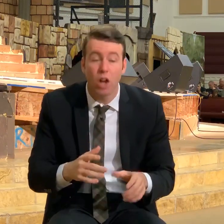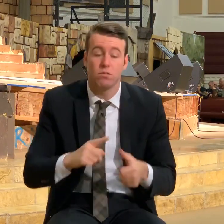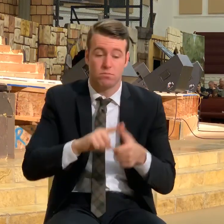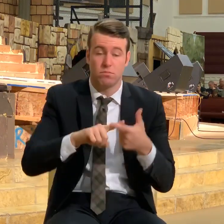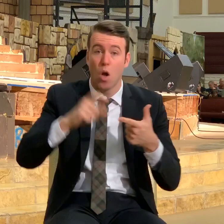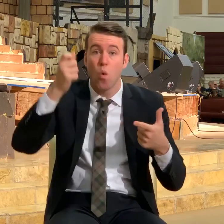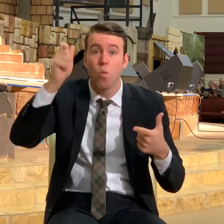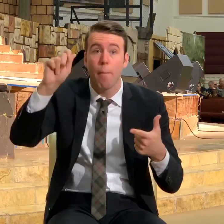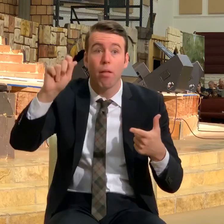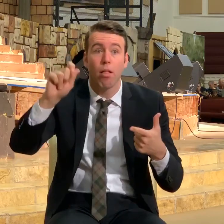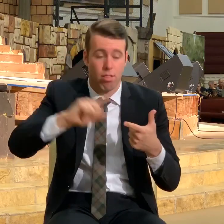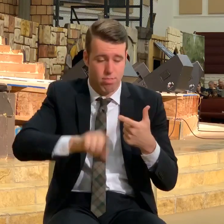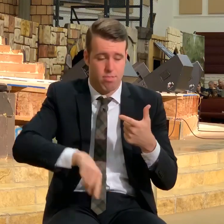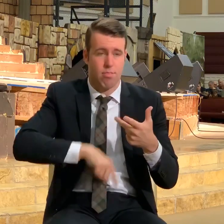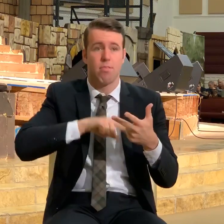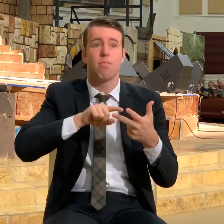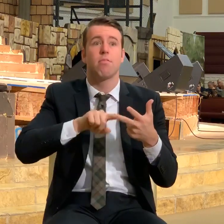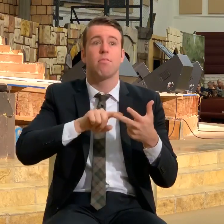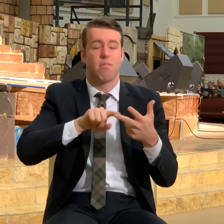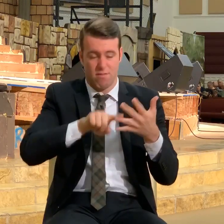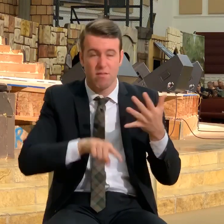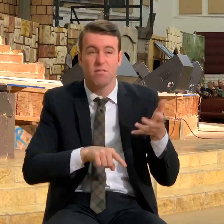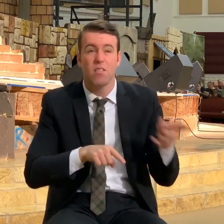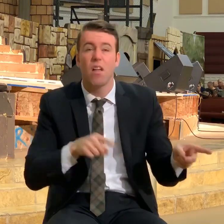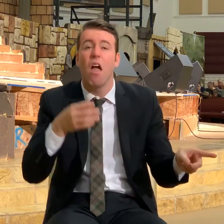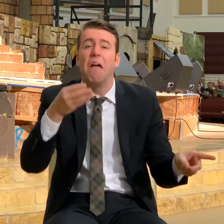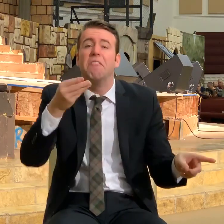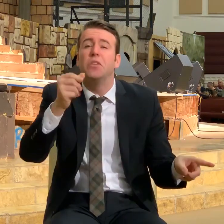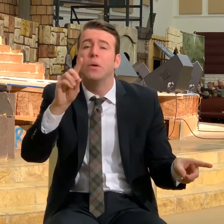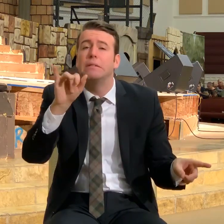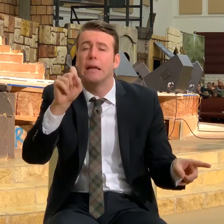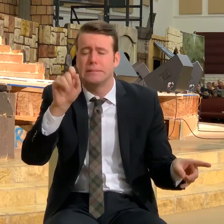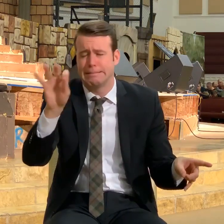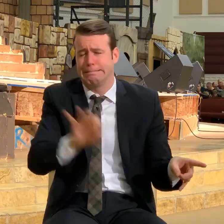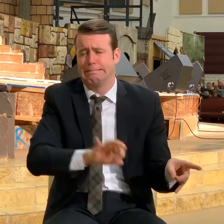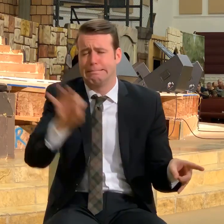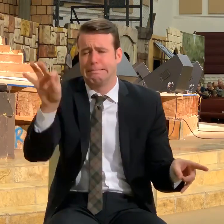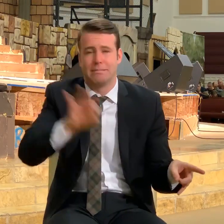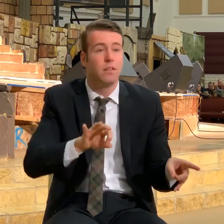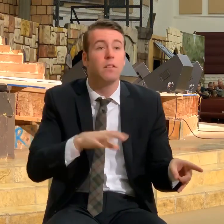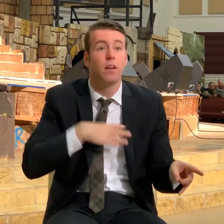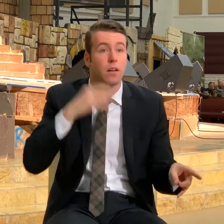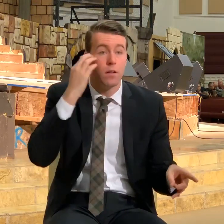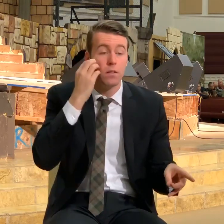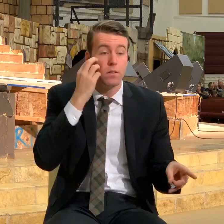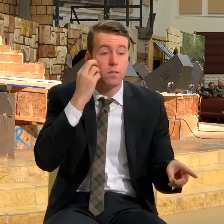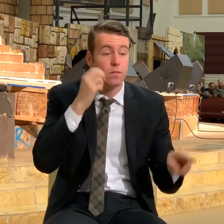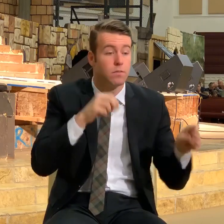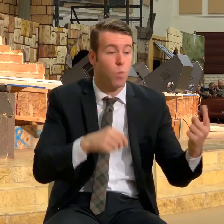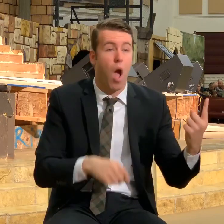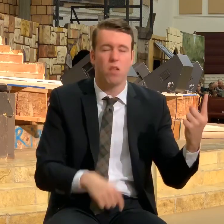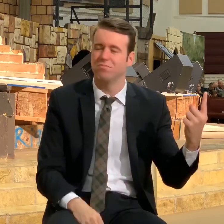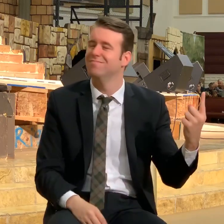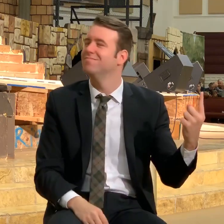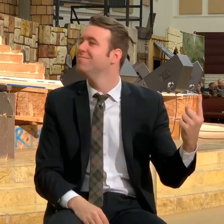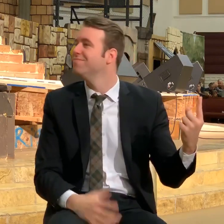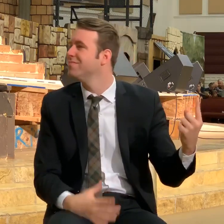rebels. Just give them a few days and they'll find somebody that has the same feeling.